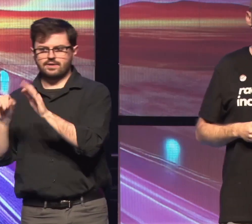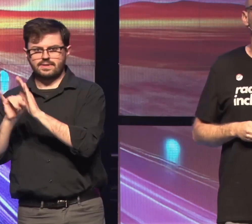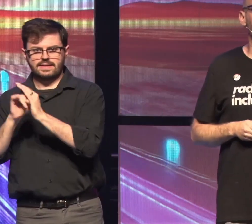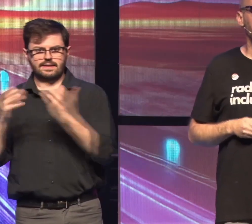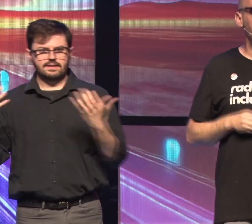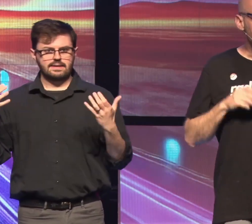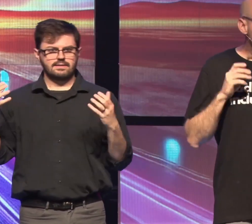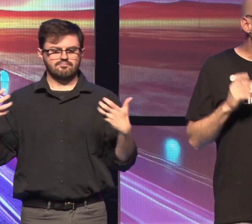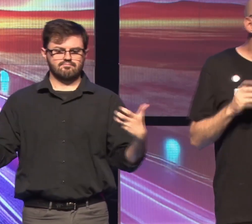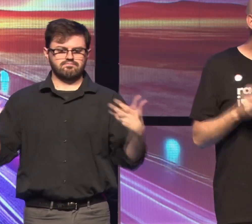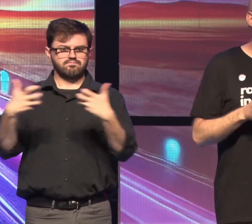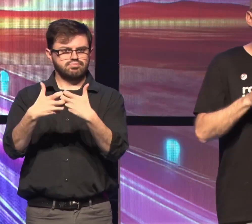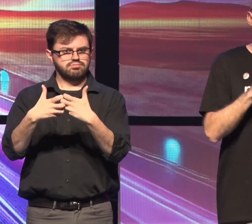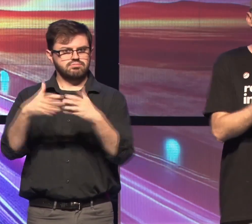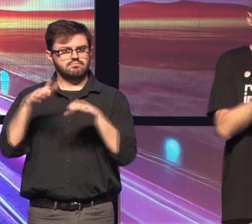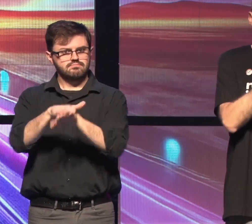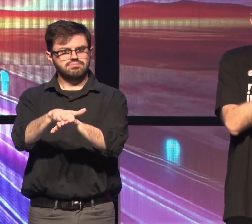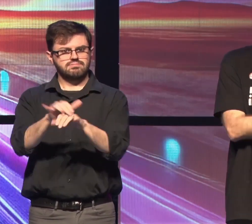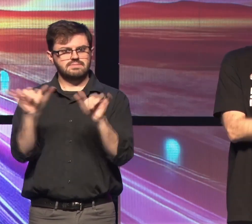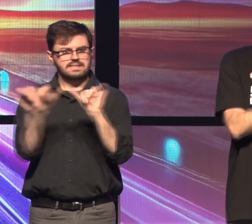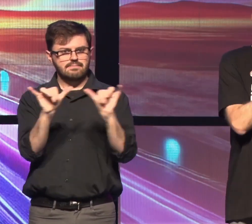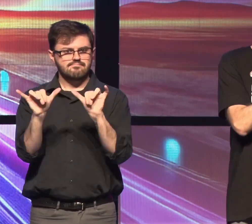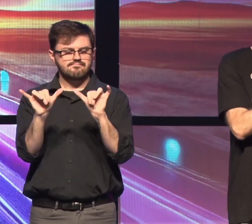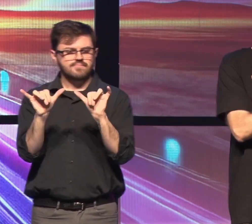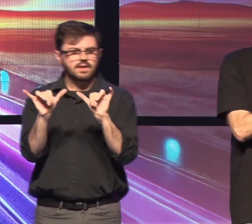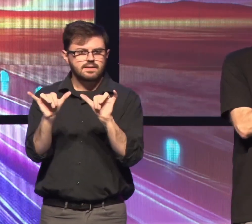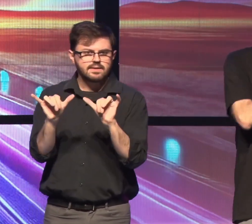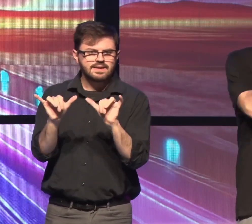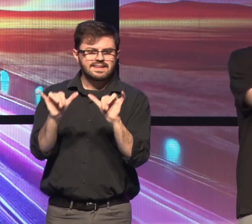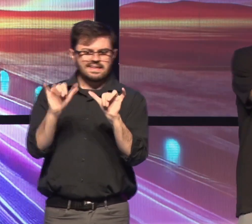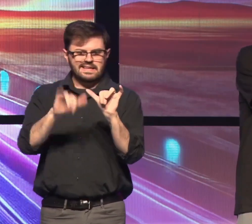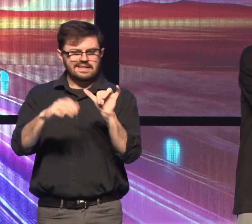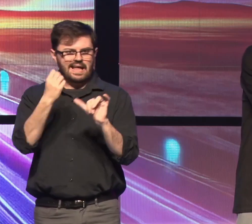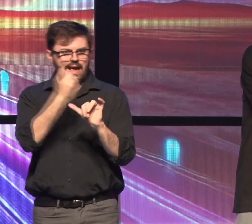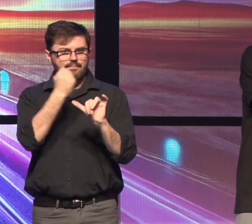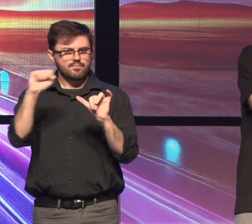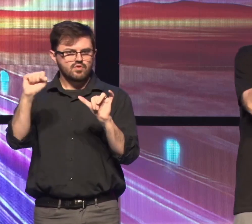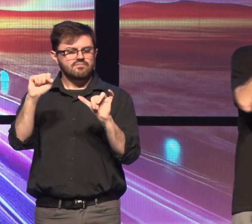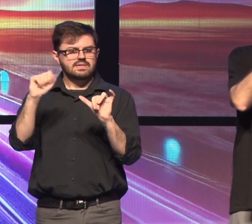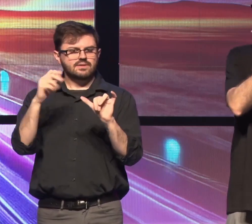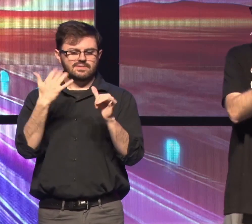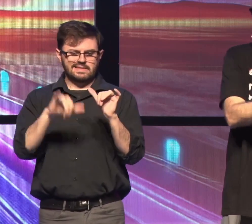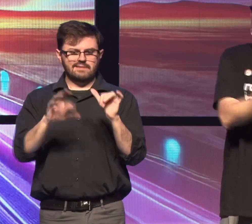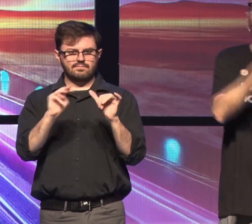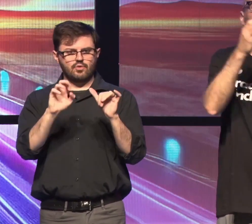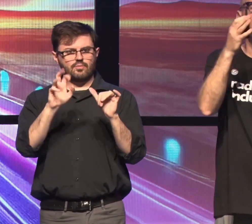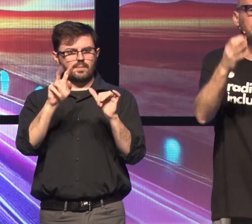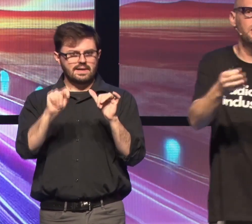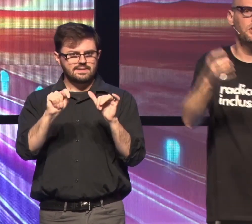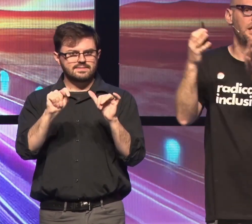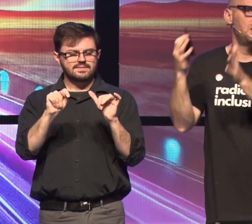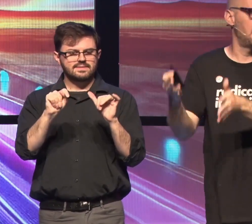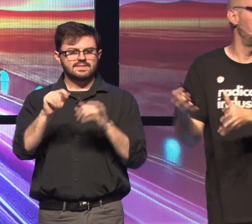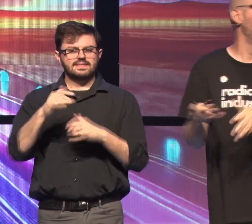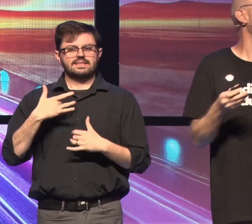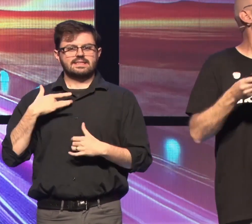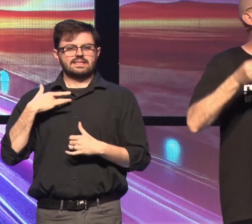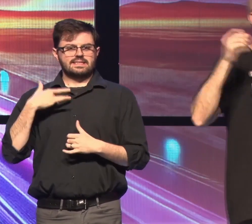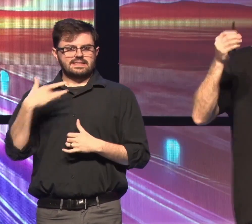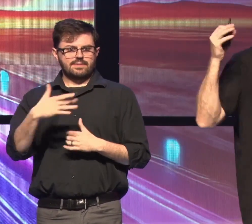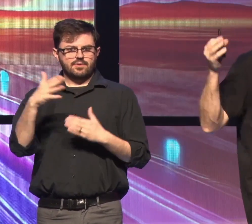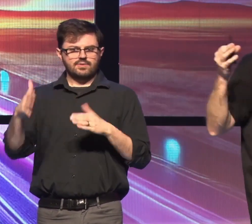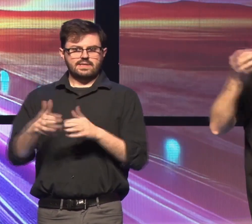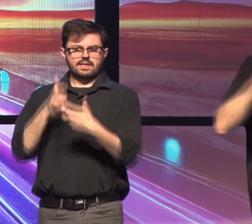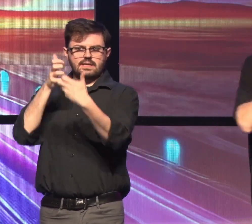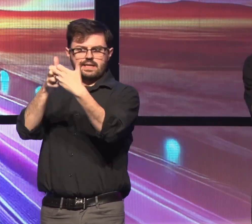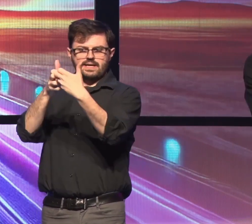States. And this movement tends to closely associate Christian values with specific political agendas, and they